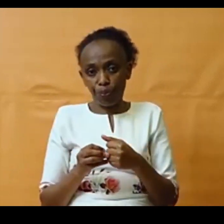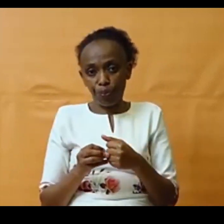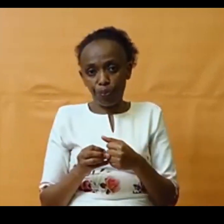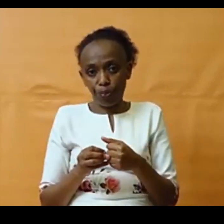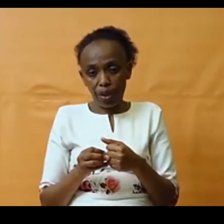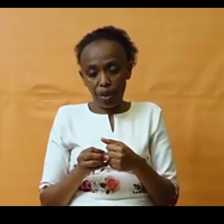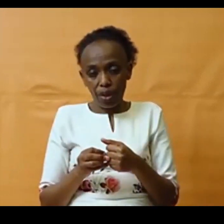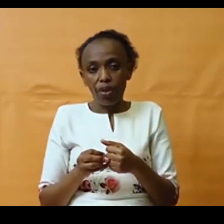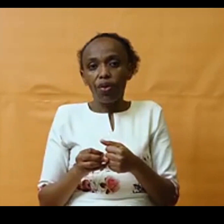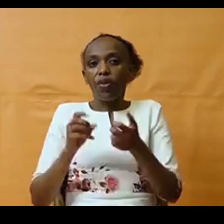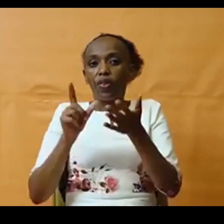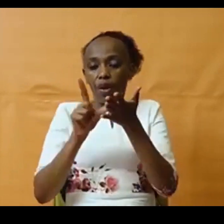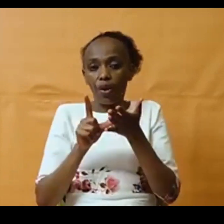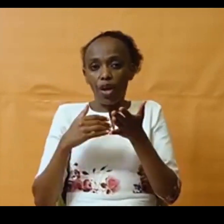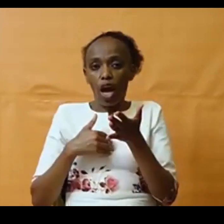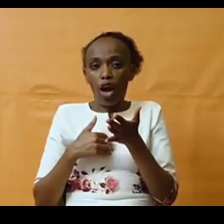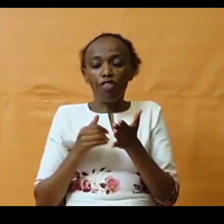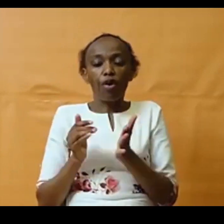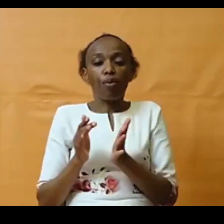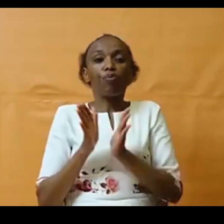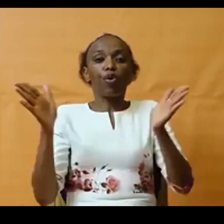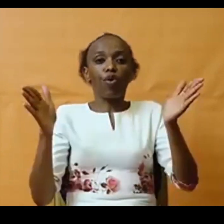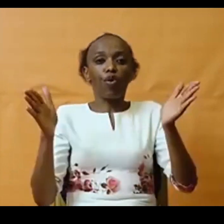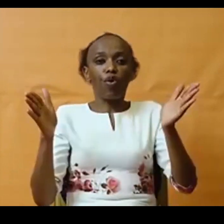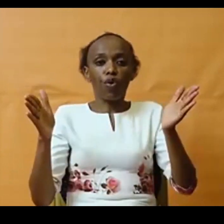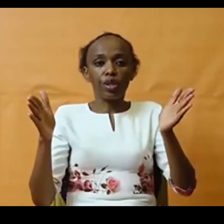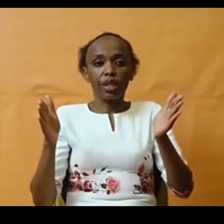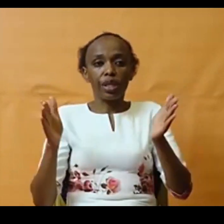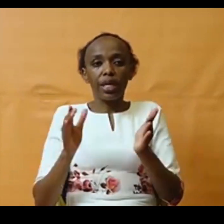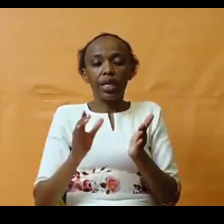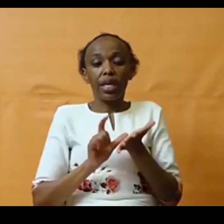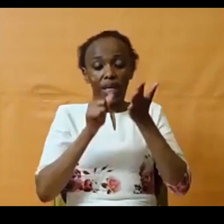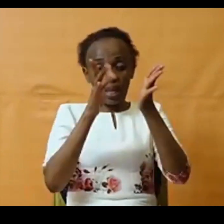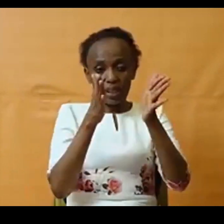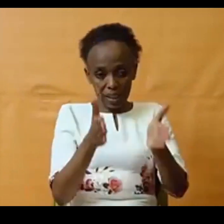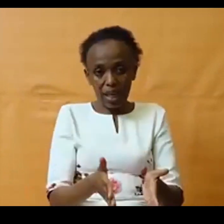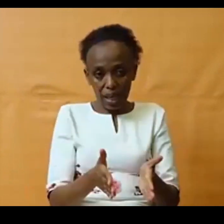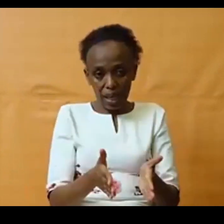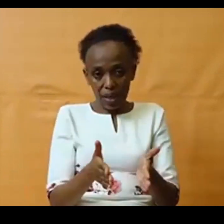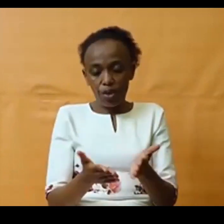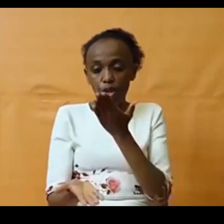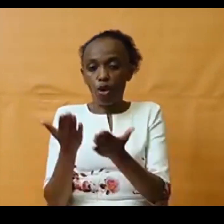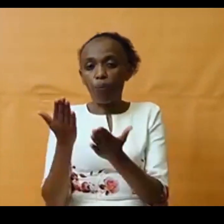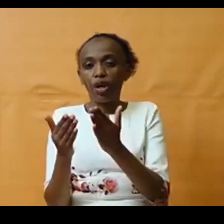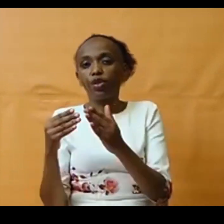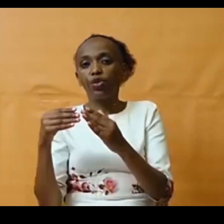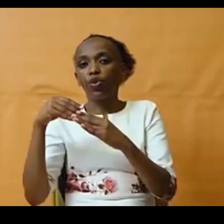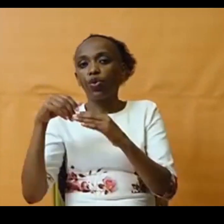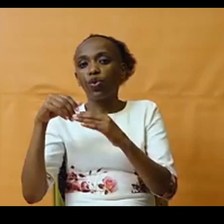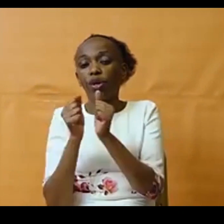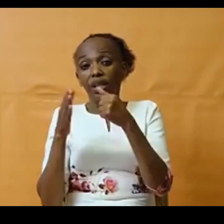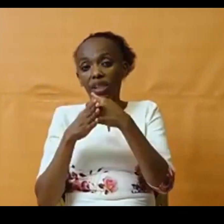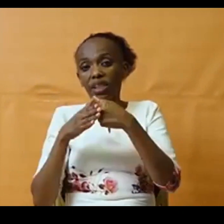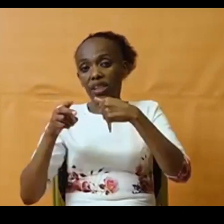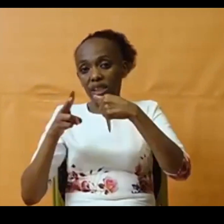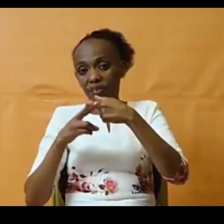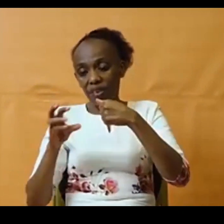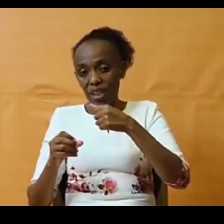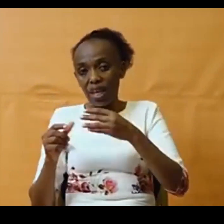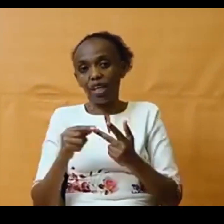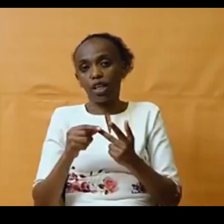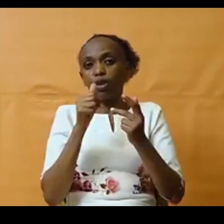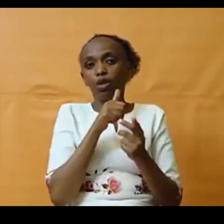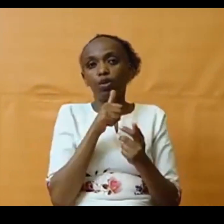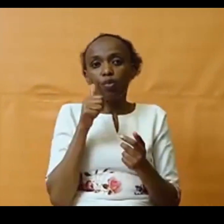There is a much broader range of creditors now in comparison to the 1970s, and in particular private sector, which our colleague